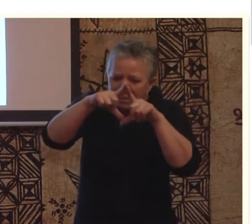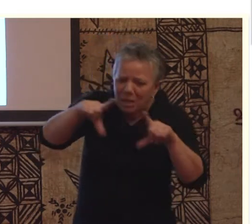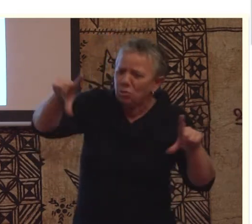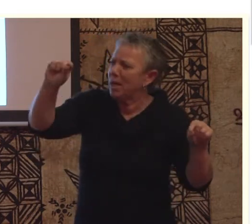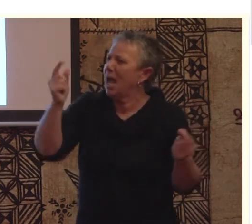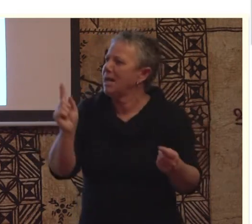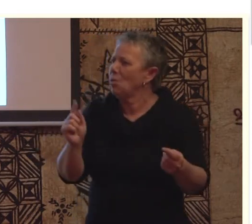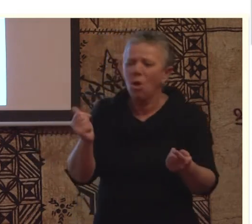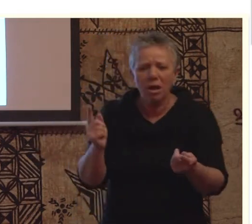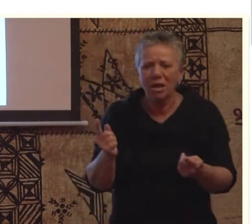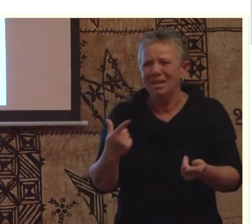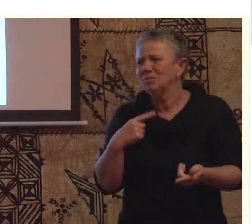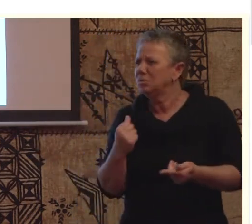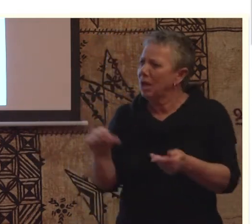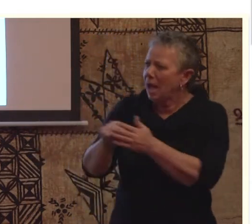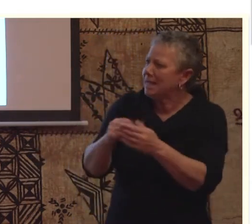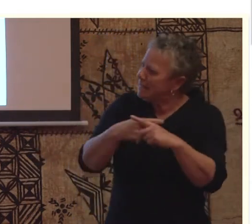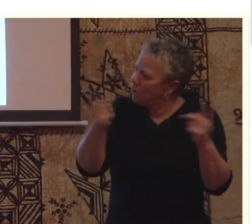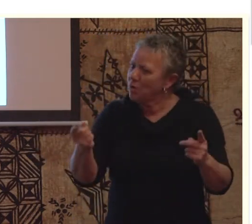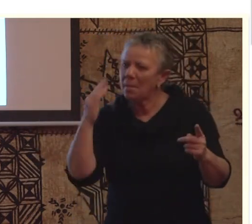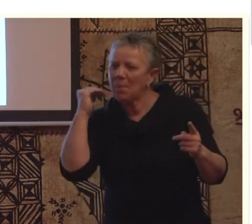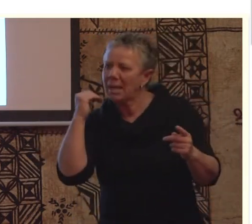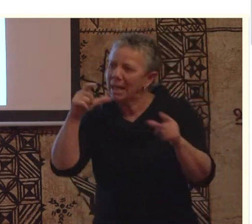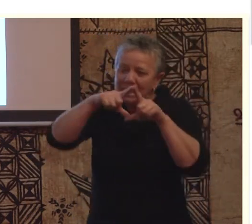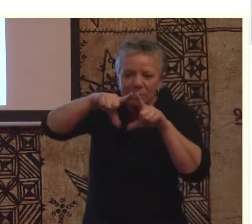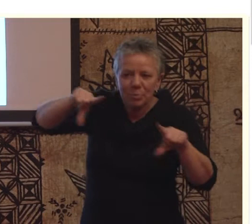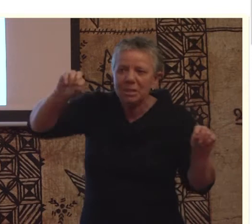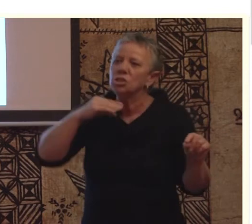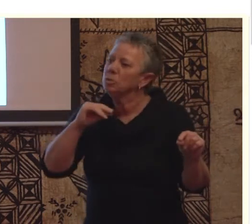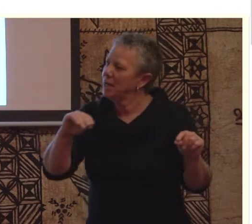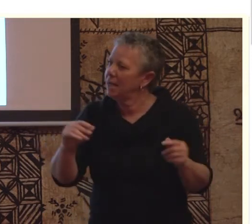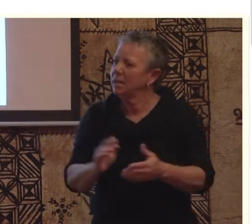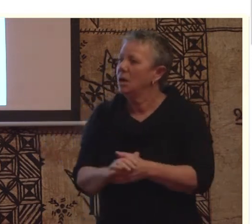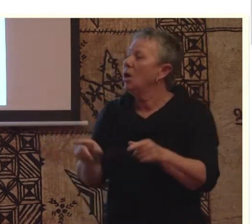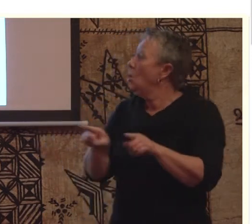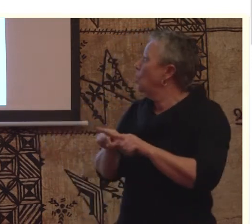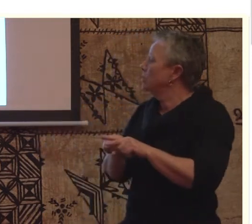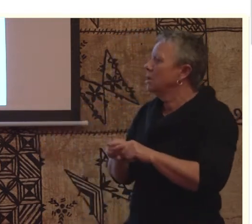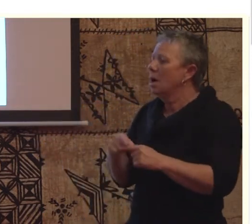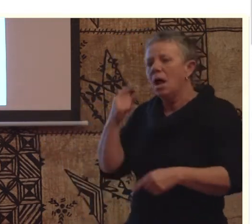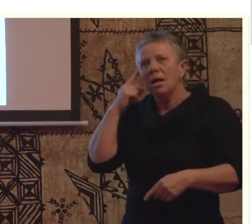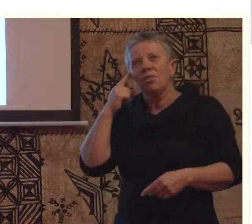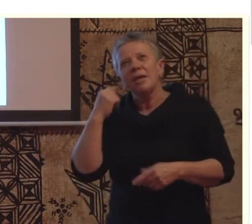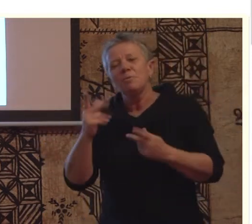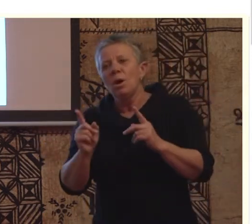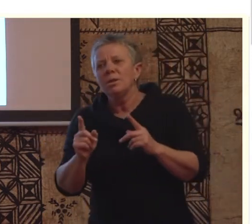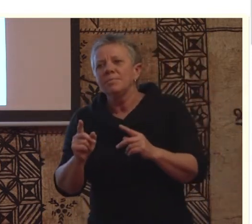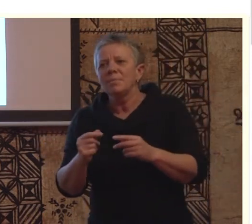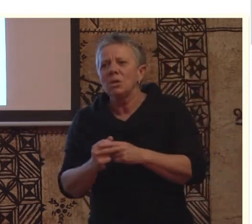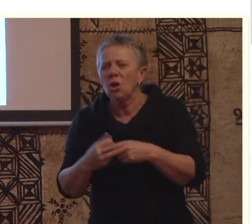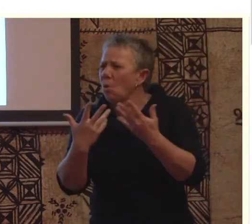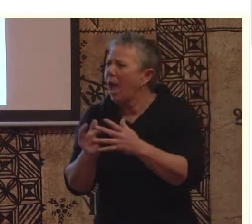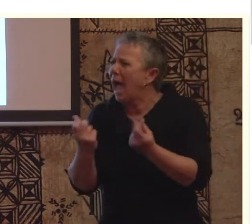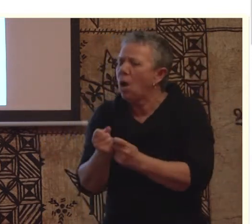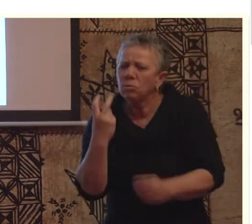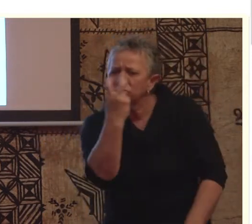working with a colleague of mine on that. Also, I've been thinking about reading lip patterns and